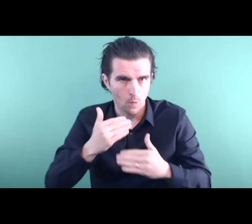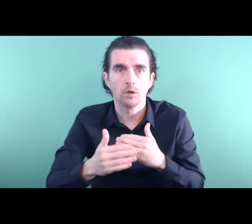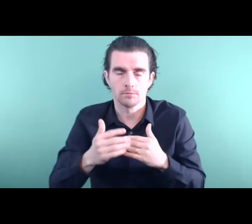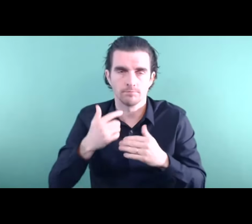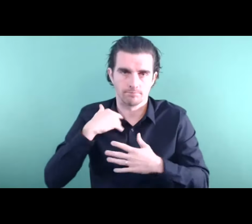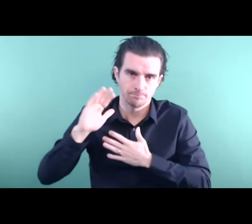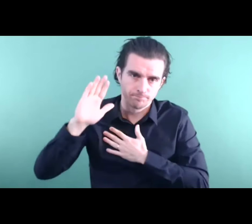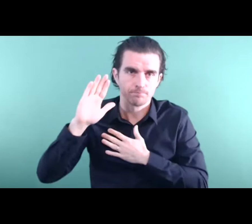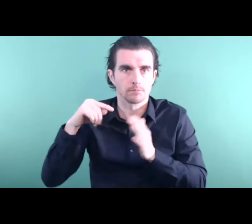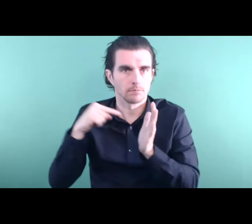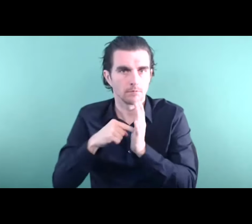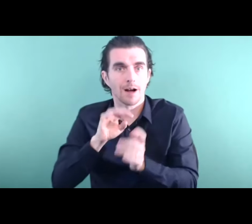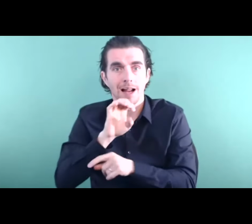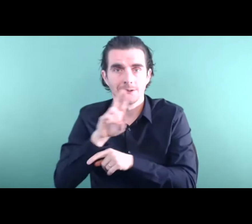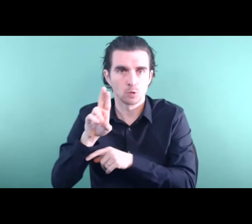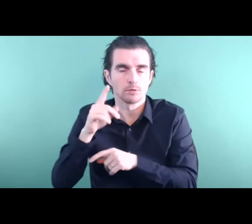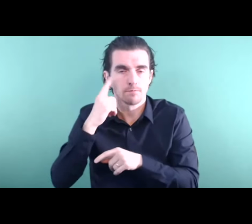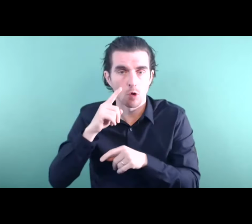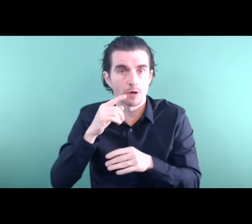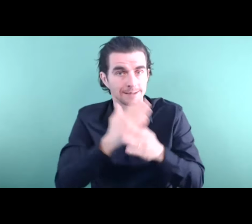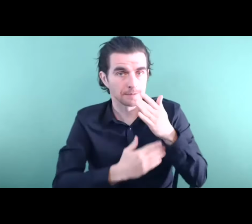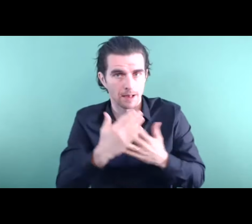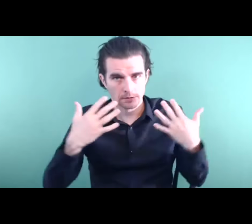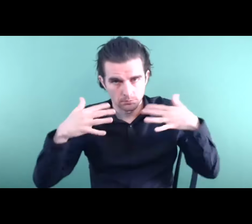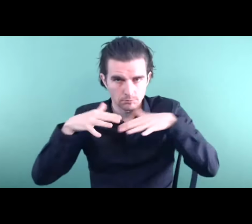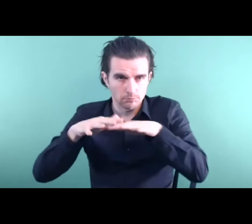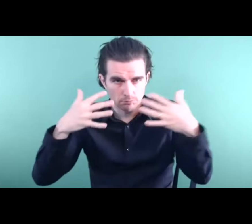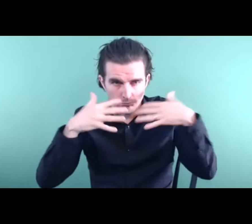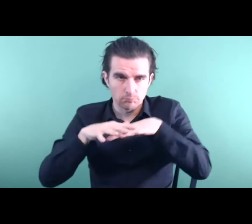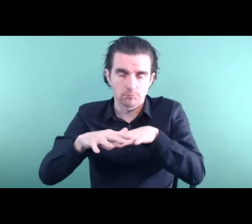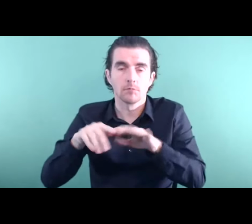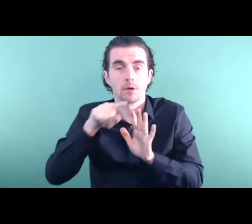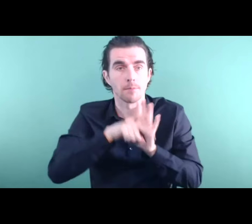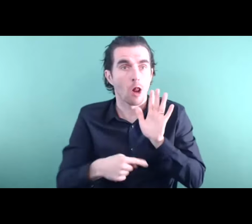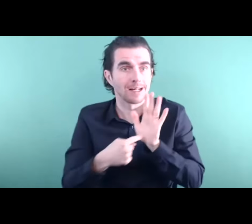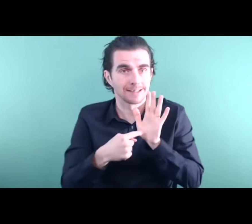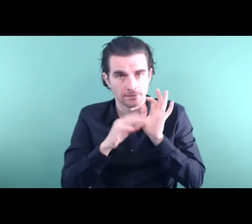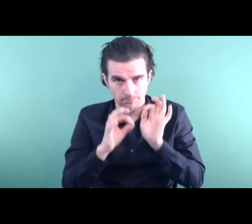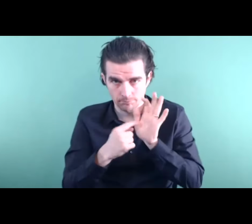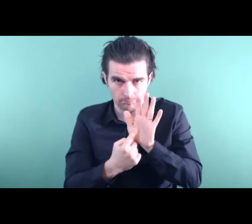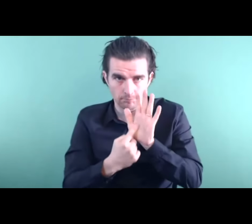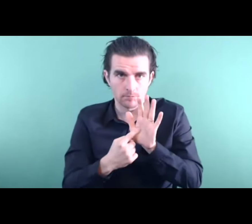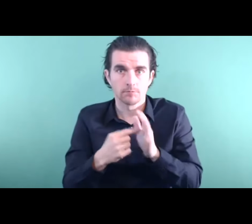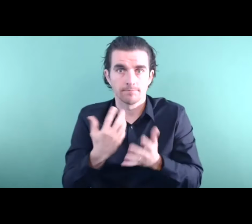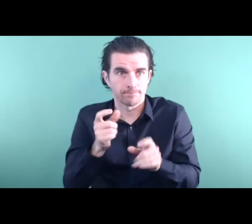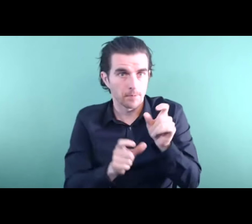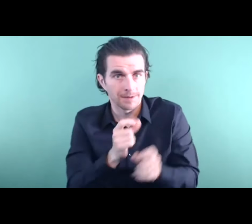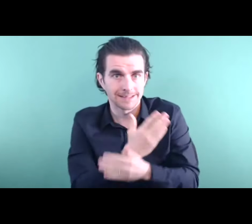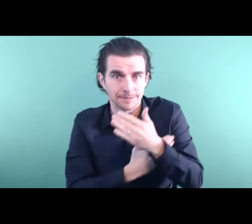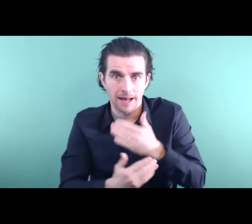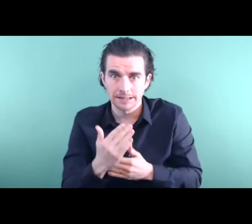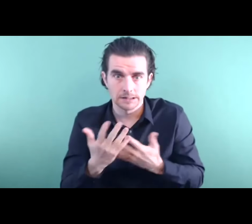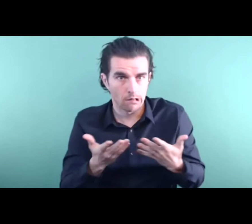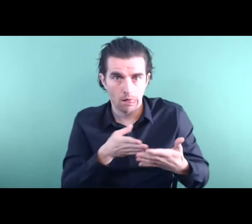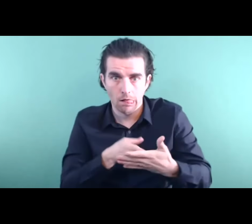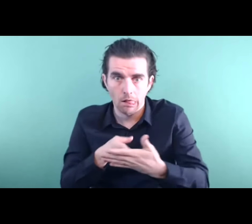up in a way that we are obliged to operate in open and transparent manner under